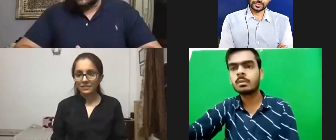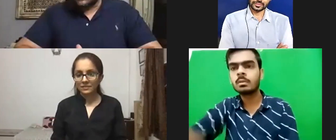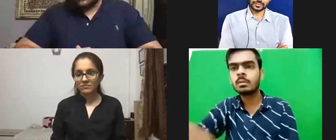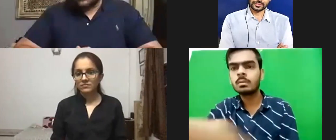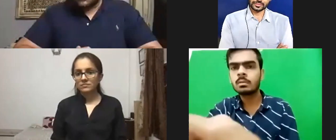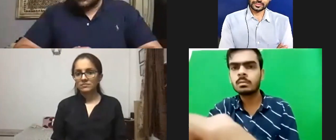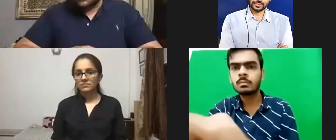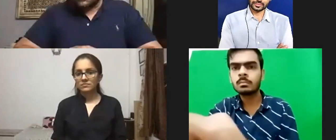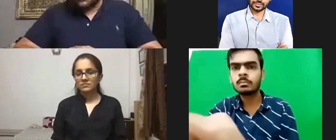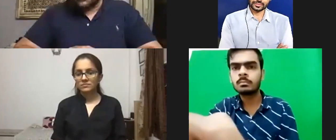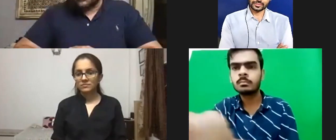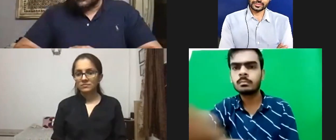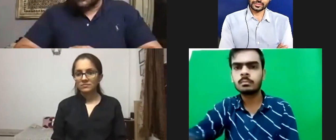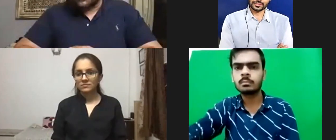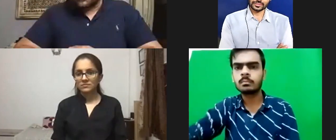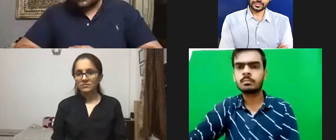Hi.